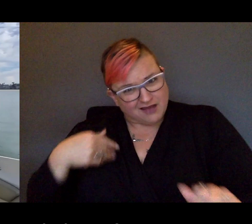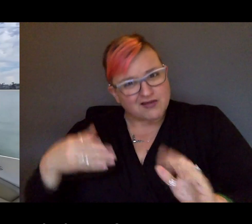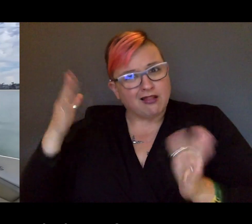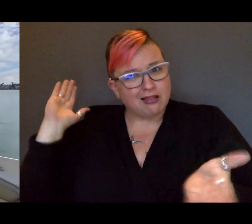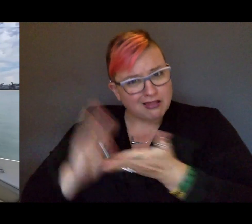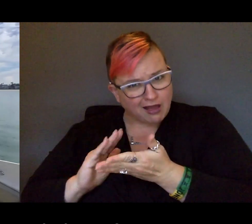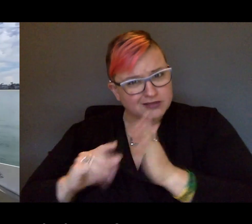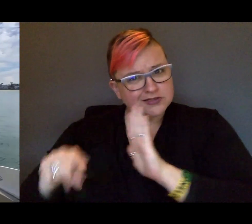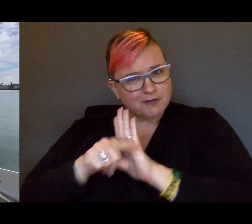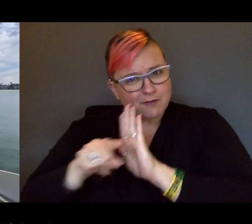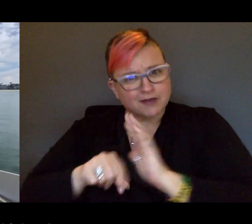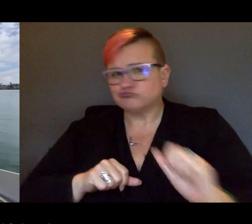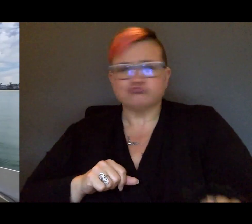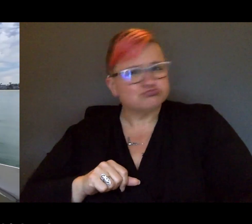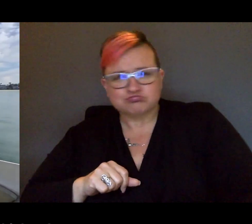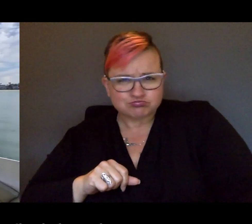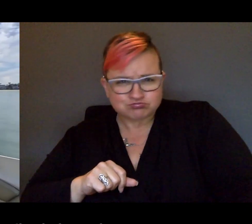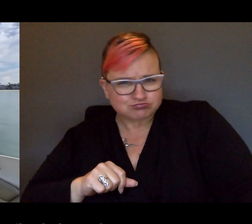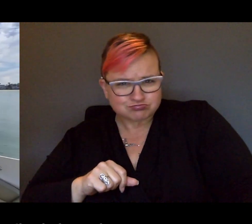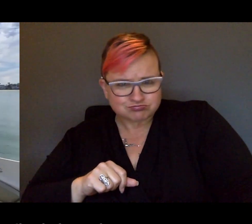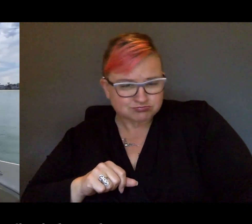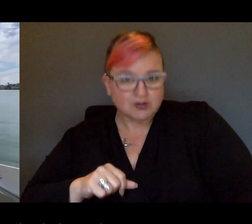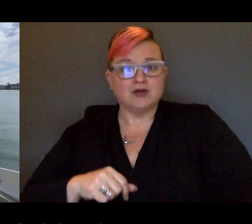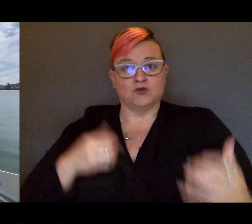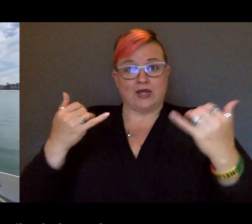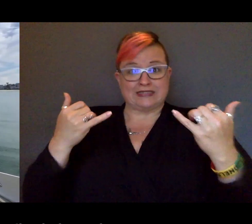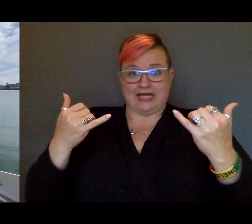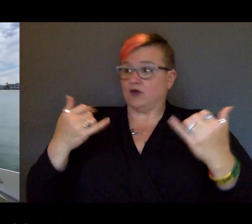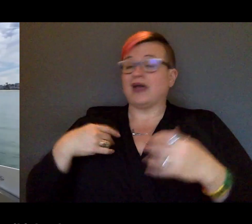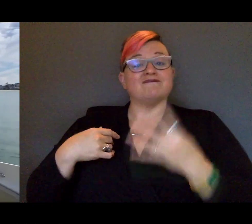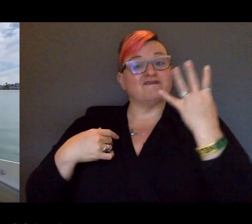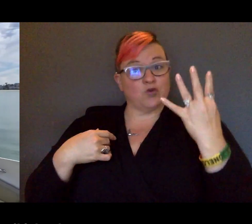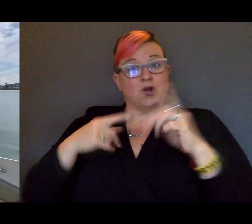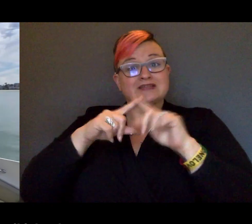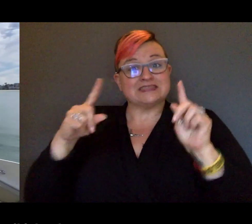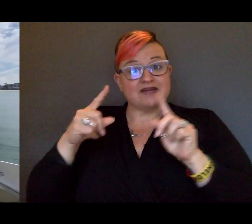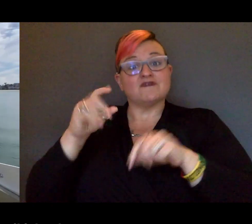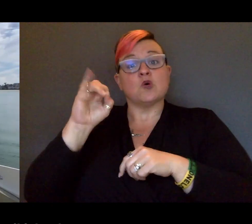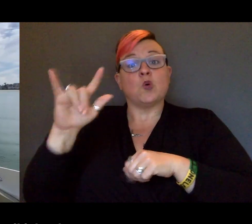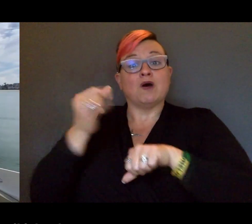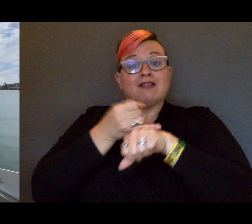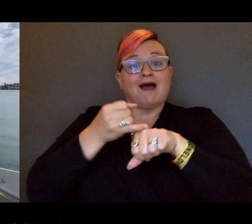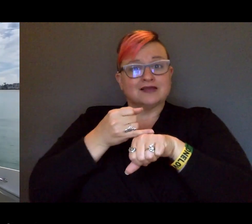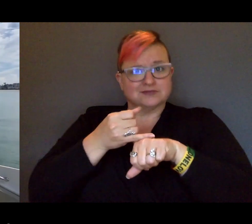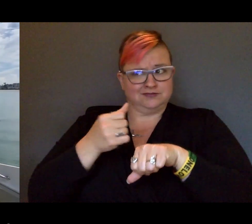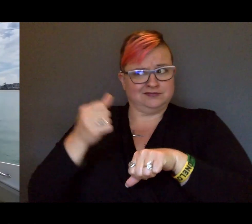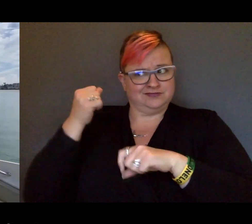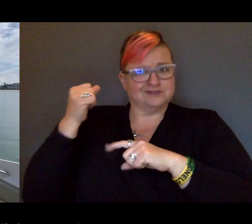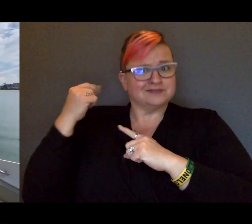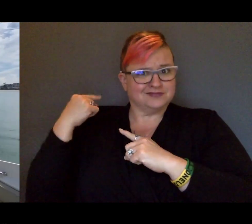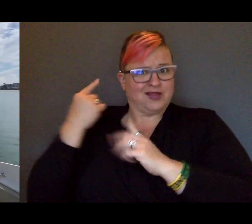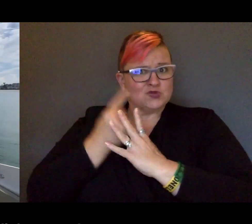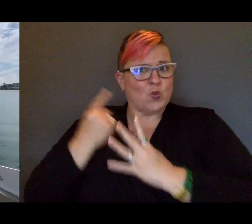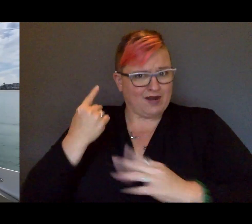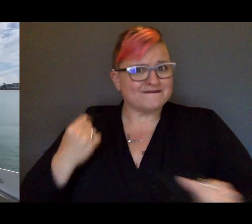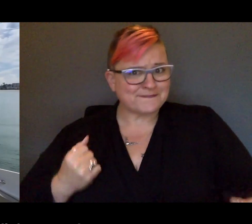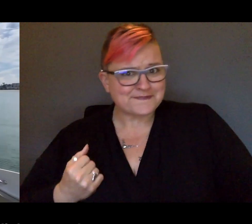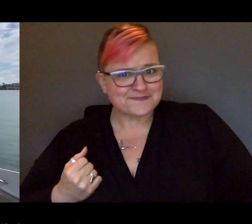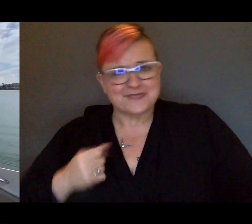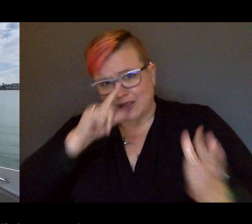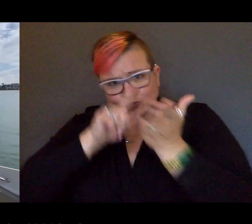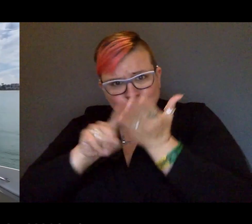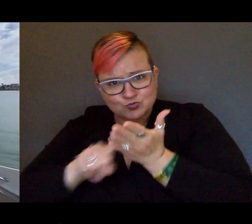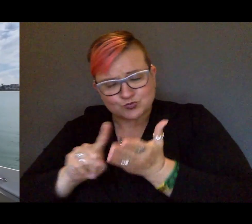more negative impacts? I don't think so. Here we are, standing in front of one of 4 oil islands. Check it out. Been doing a little